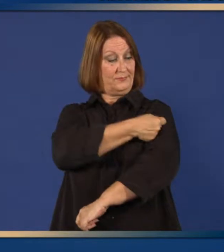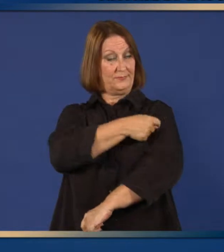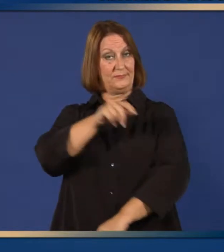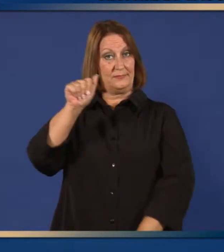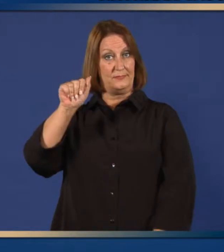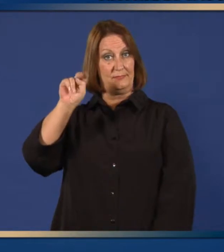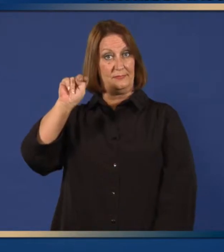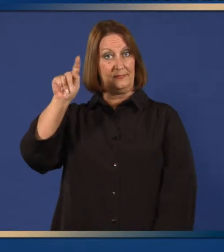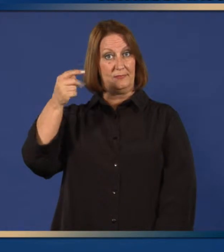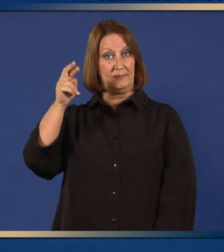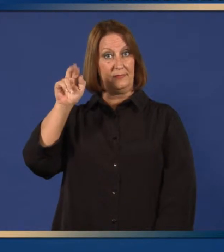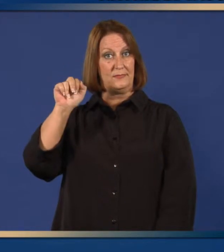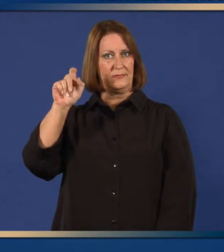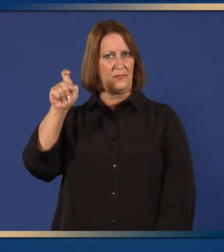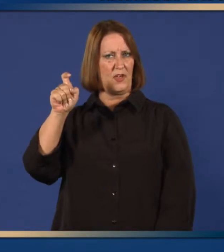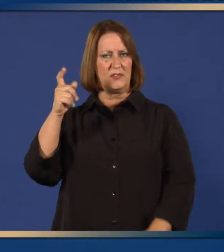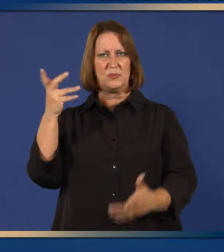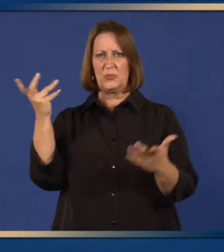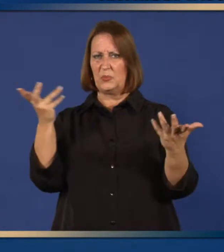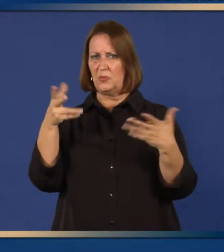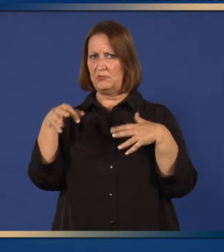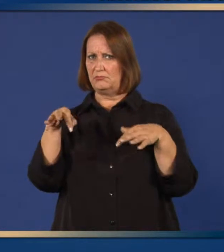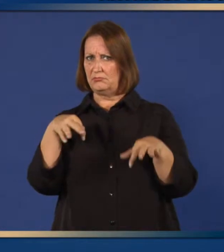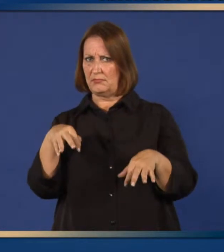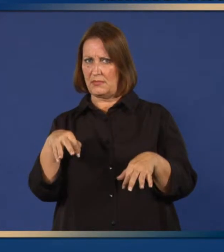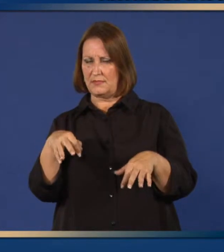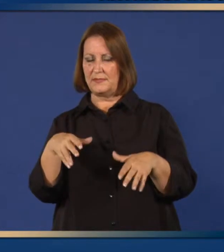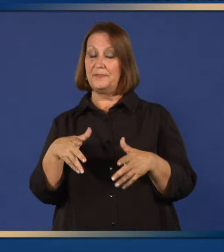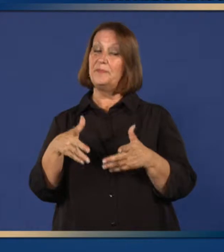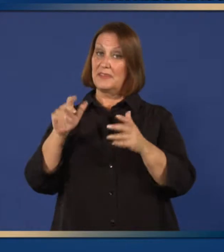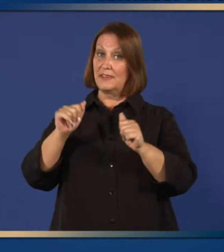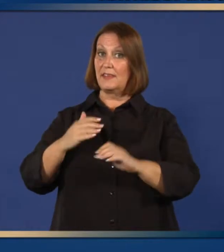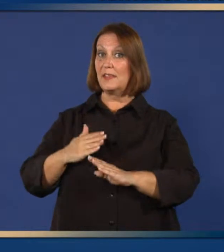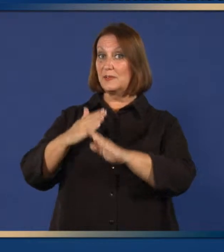Two, anthrax vaccine.